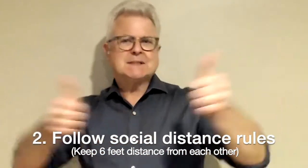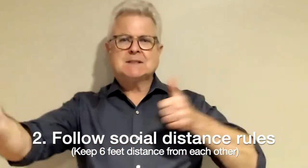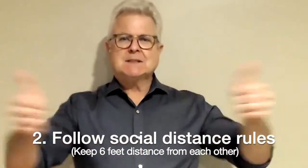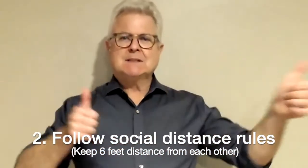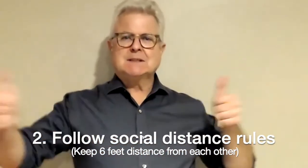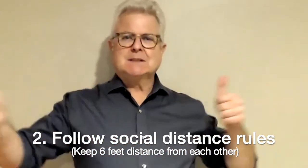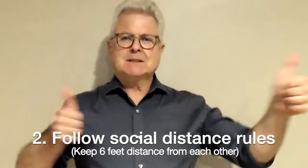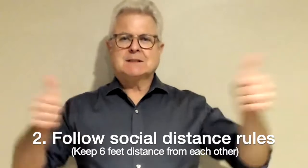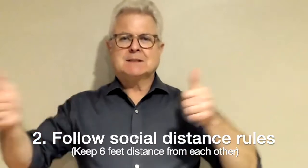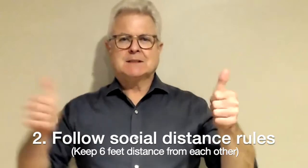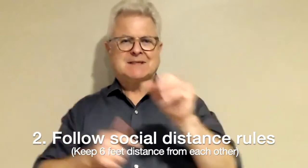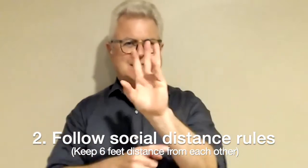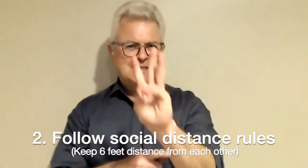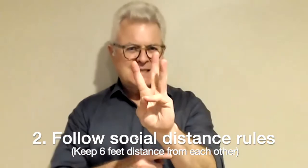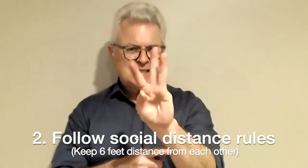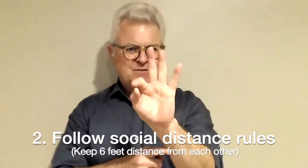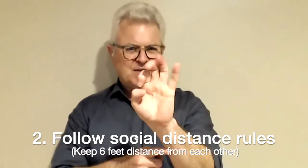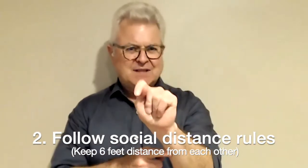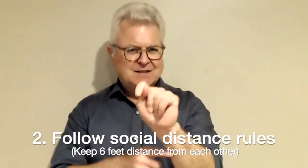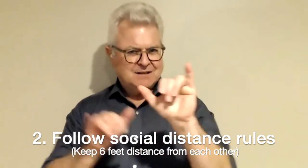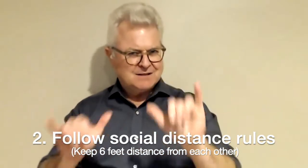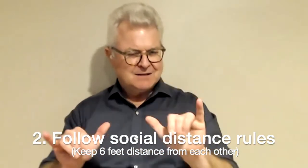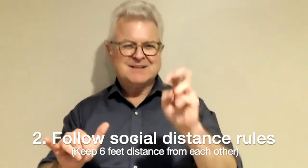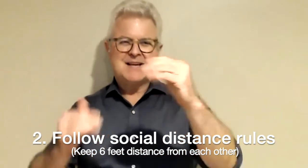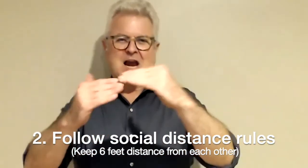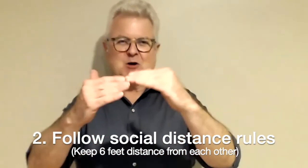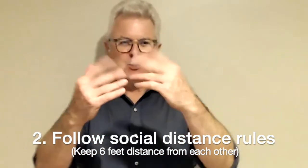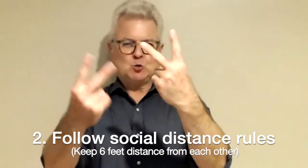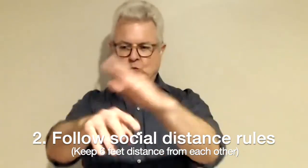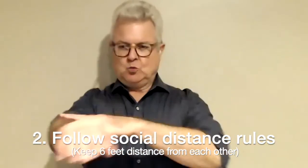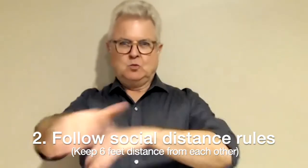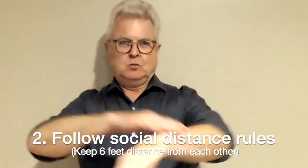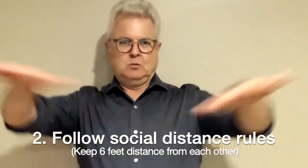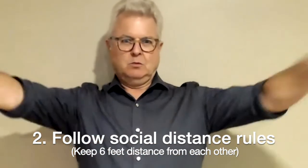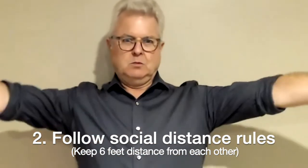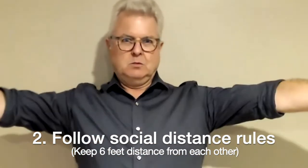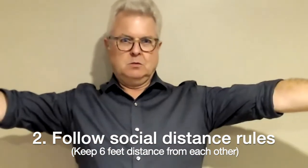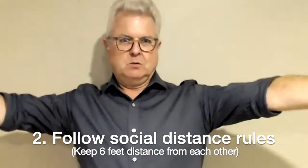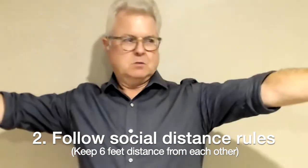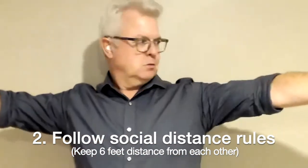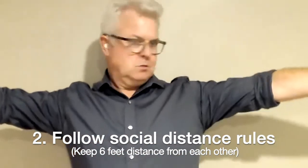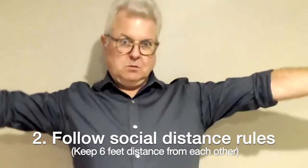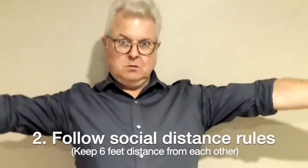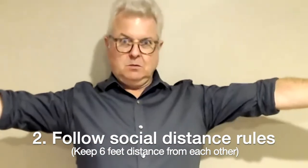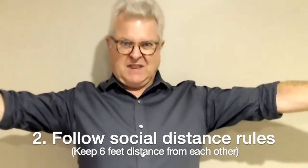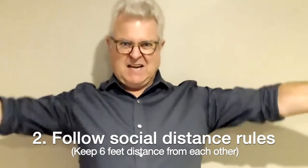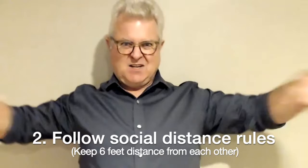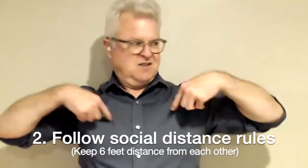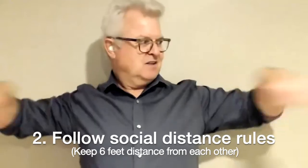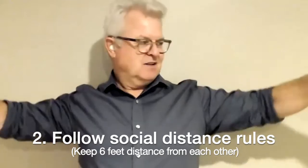Follow the social distancing regulation of being 6 feet apart. Okay, 2 arm lengths apart for those of you who are